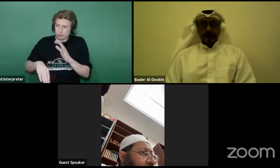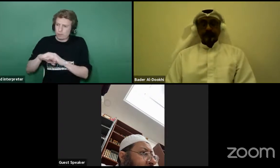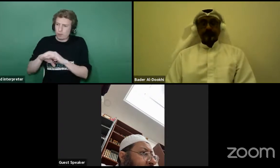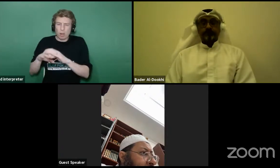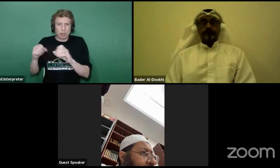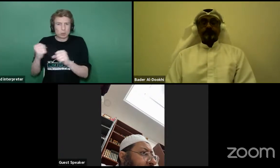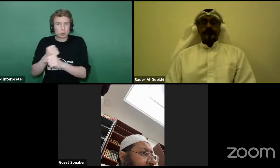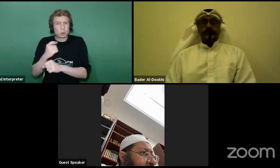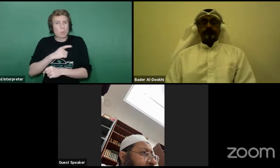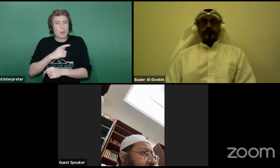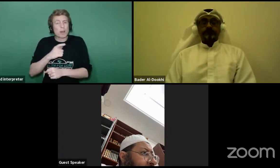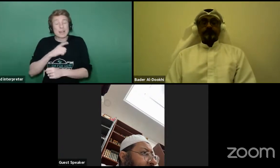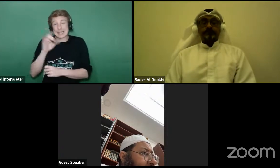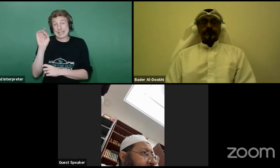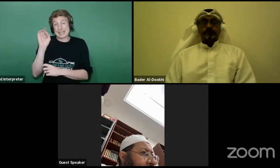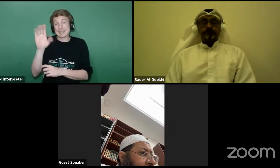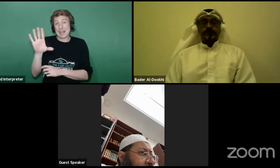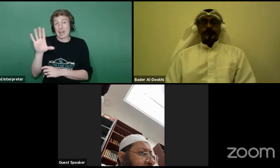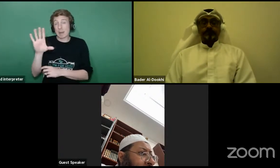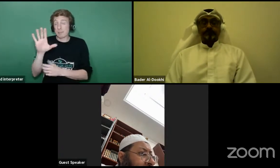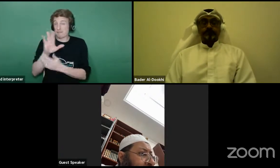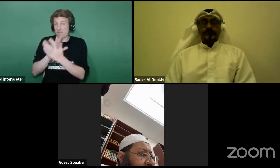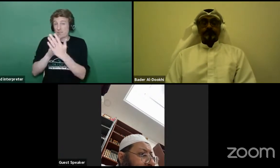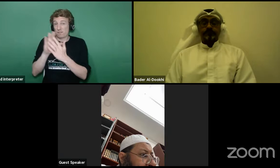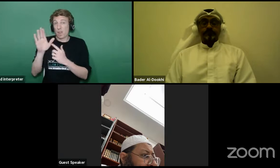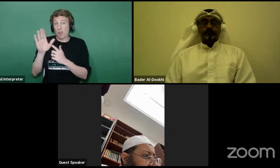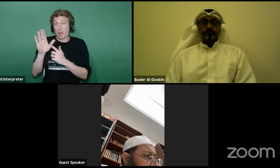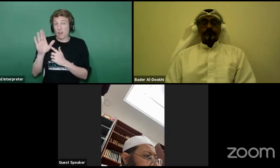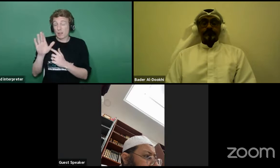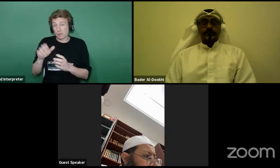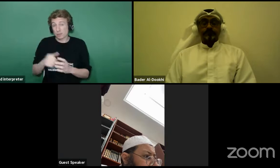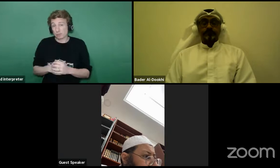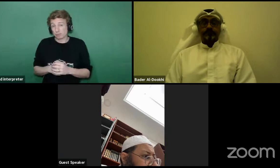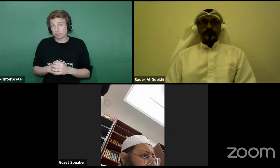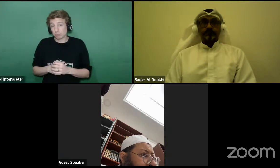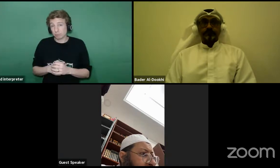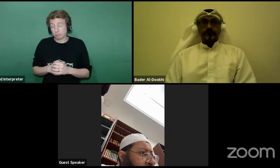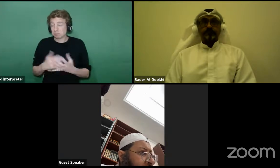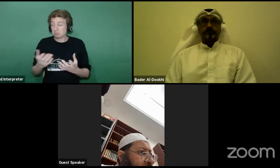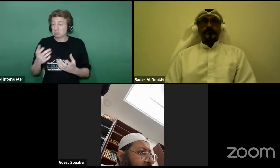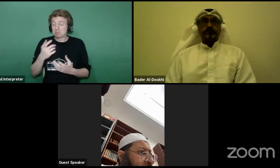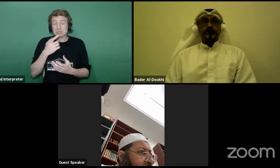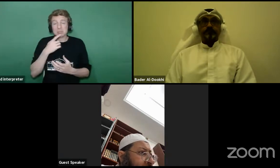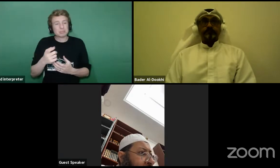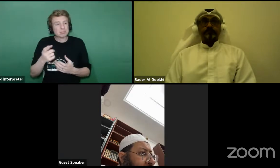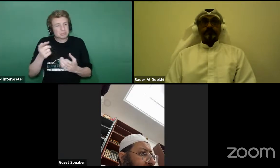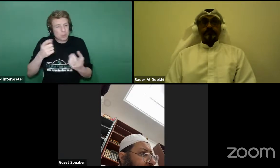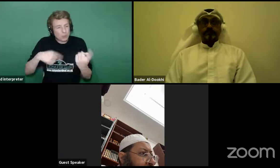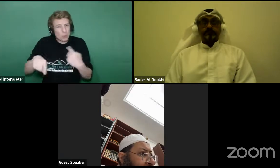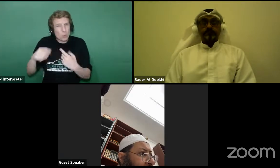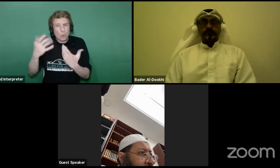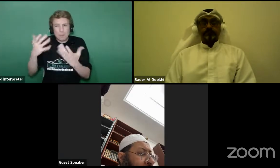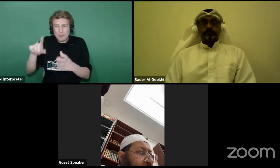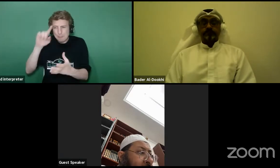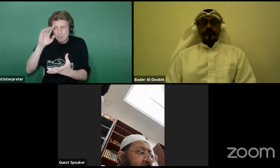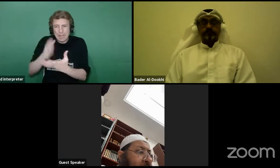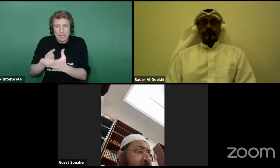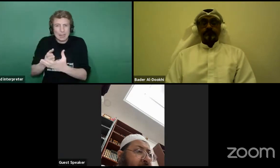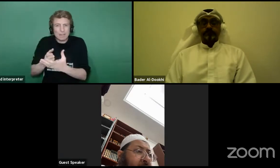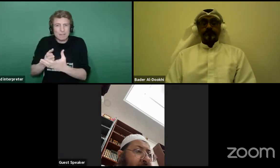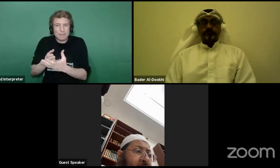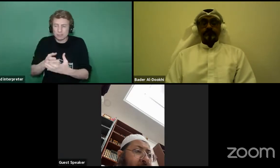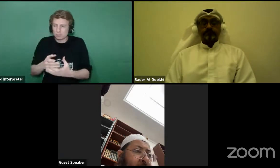5 pillars of this religion. So, O you who have believed, so they have believed, they have